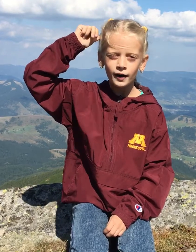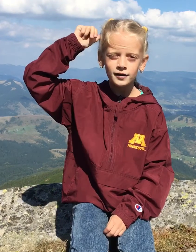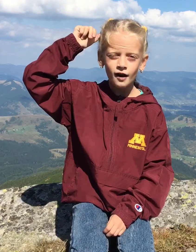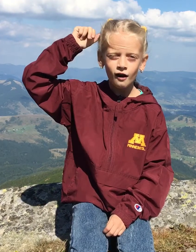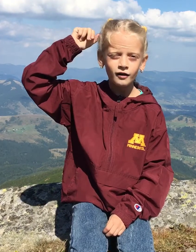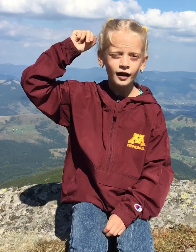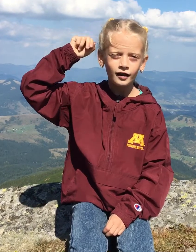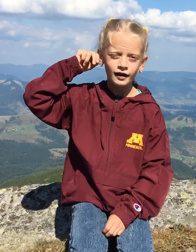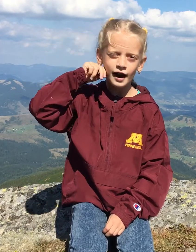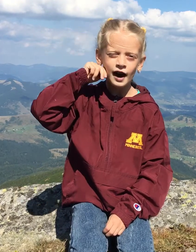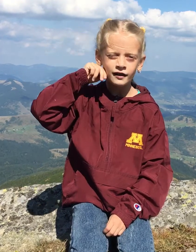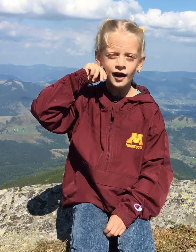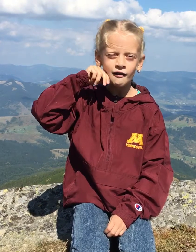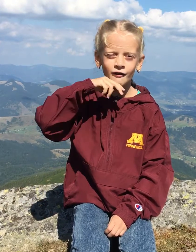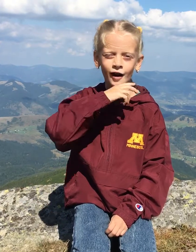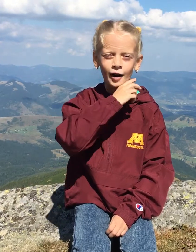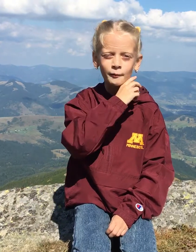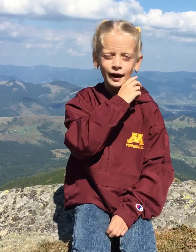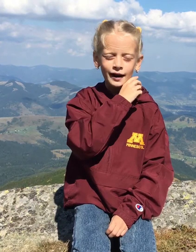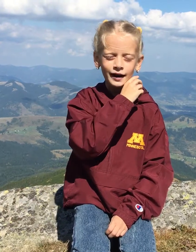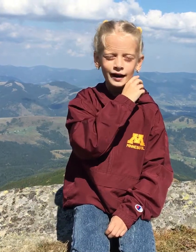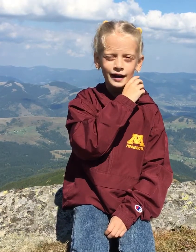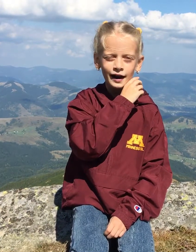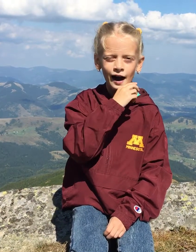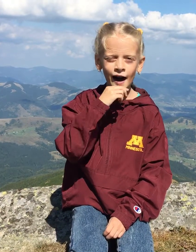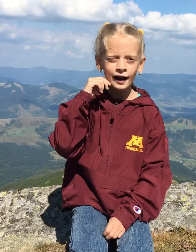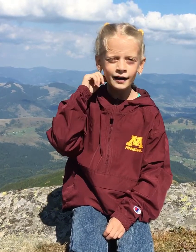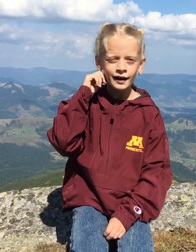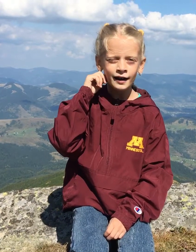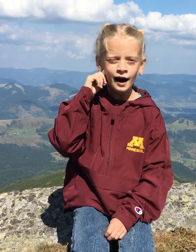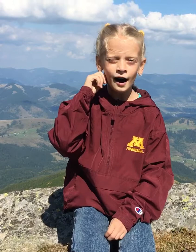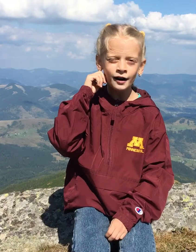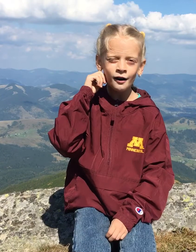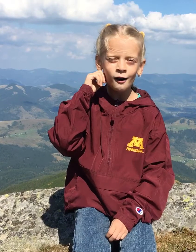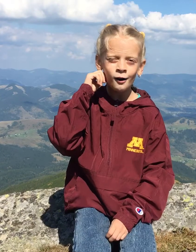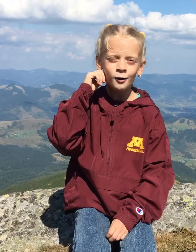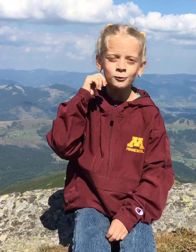Macdonald's had a farm, E-I-E-I-O.-I-O. Thank you.